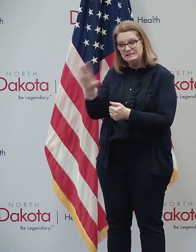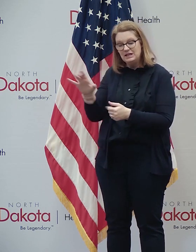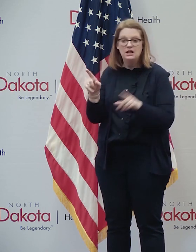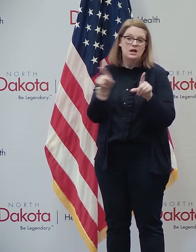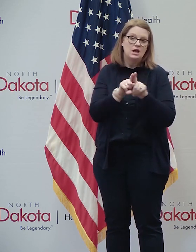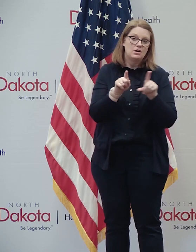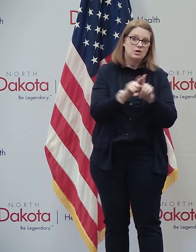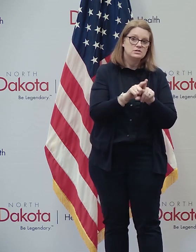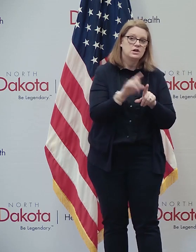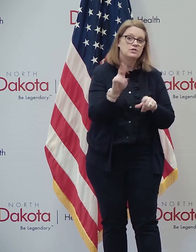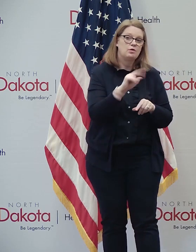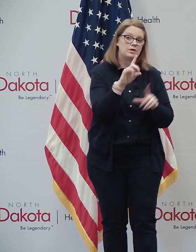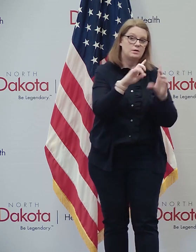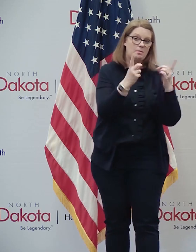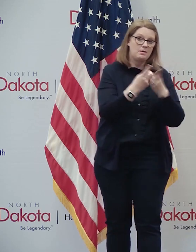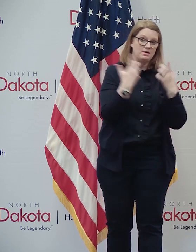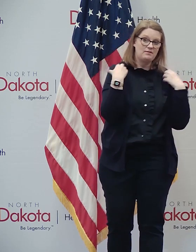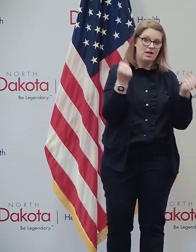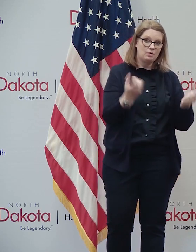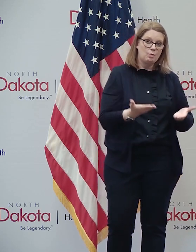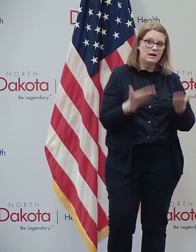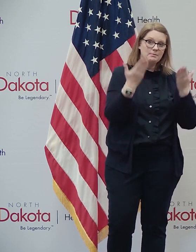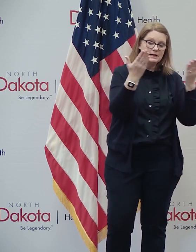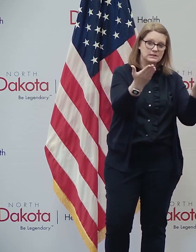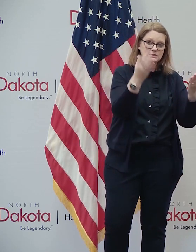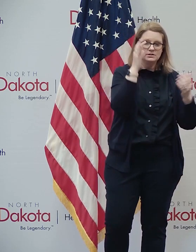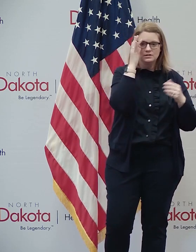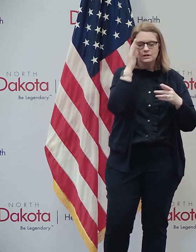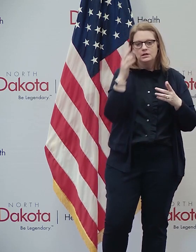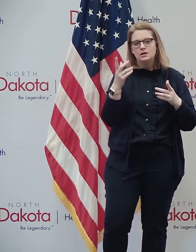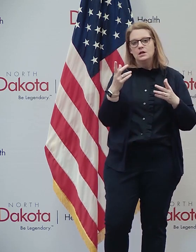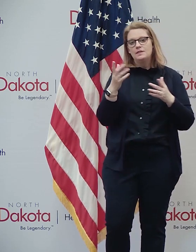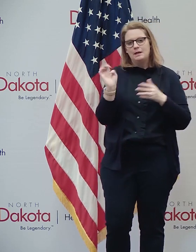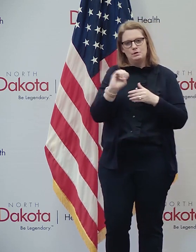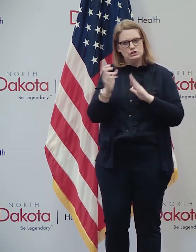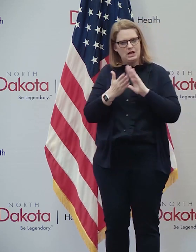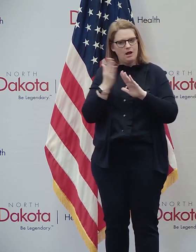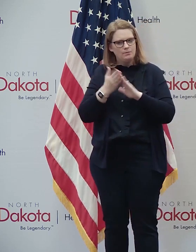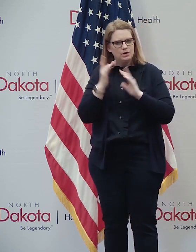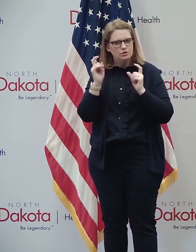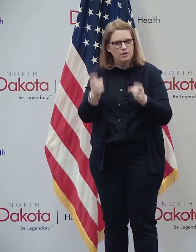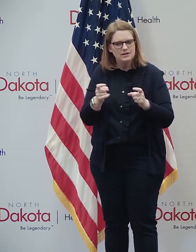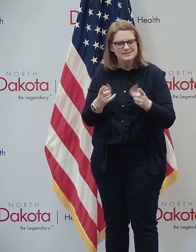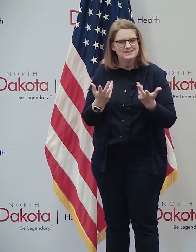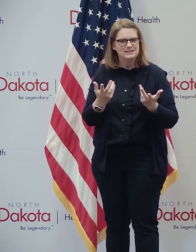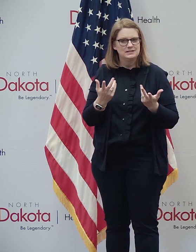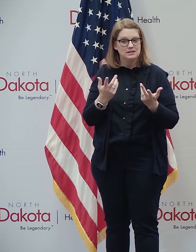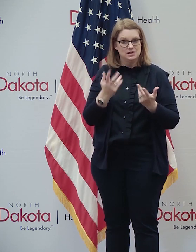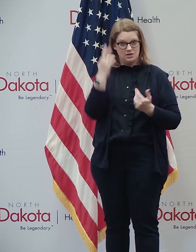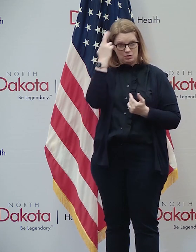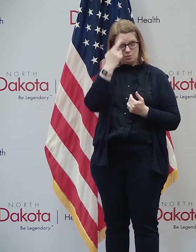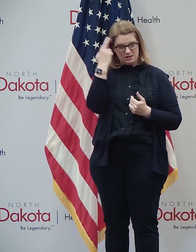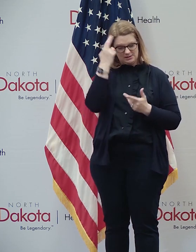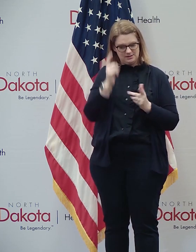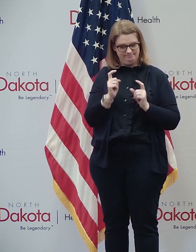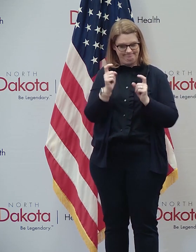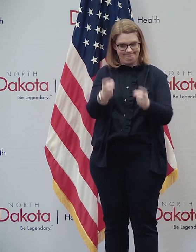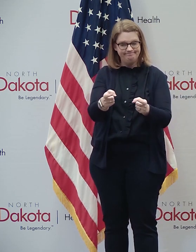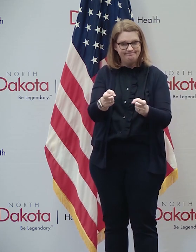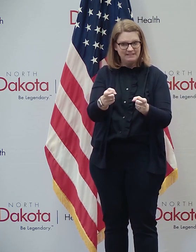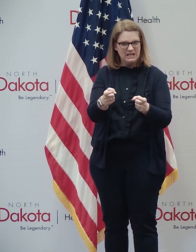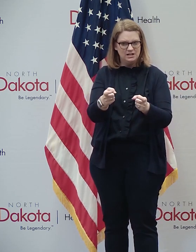Department of Health recommendations. When we announced the emergency operating grants, that was to help sustain child care